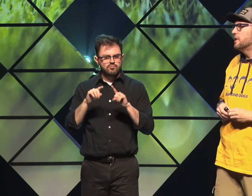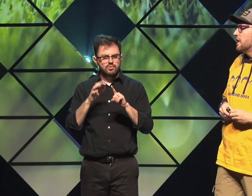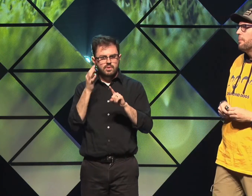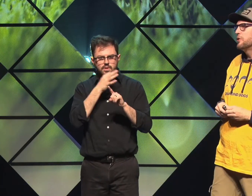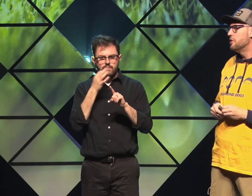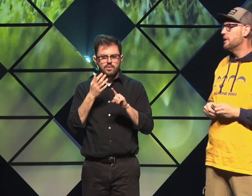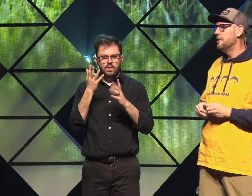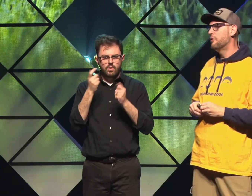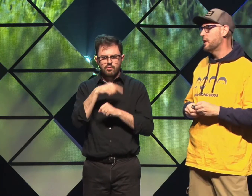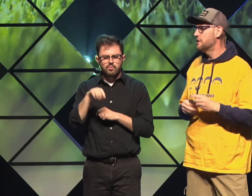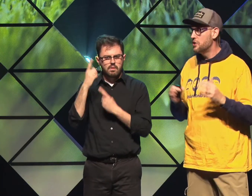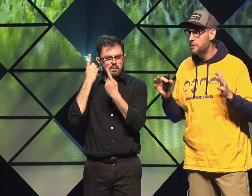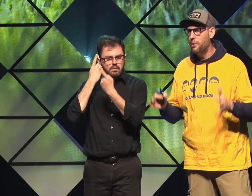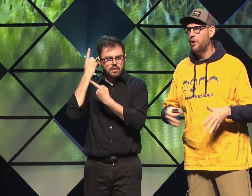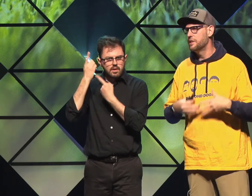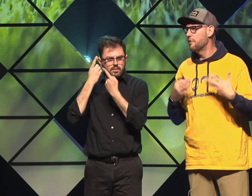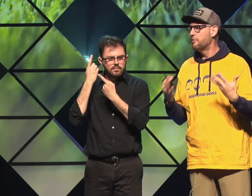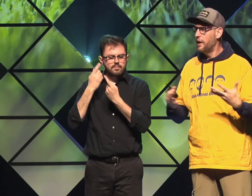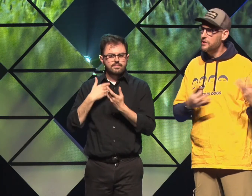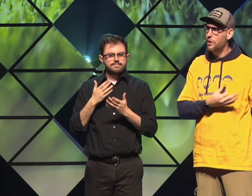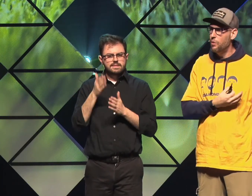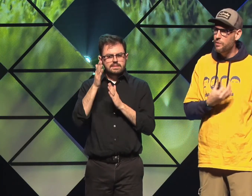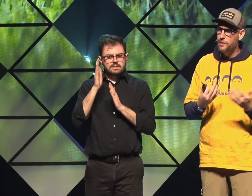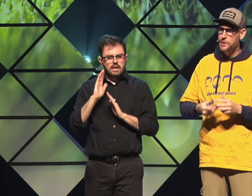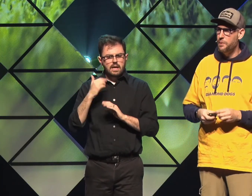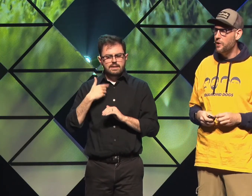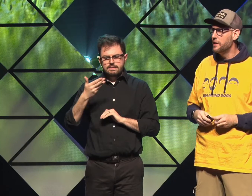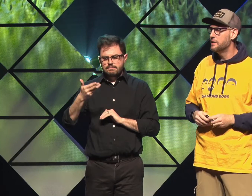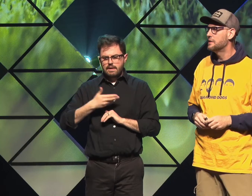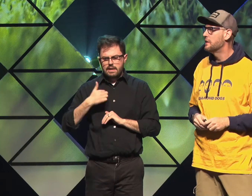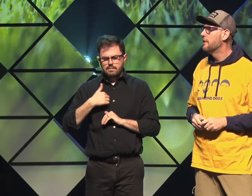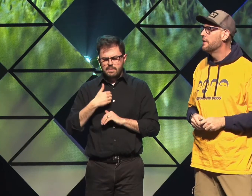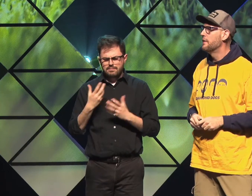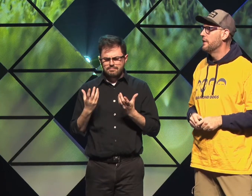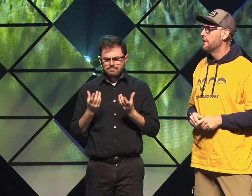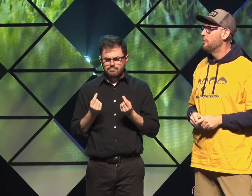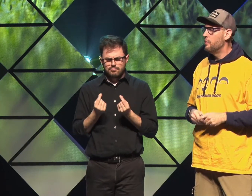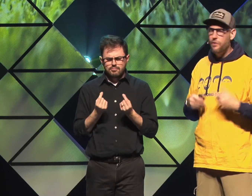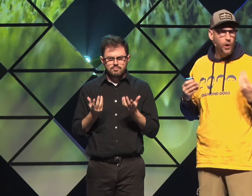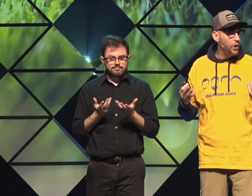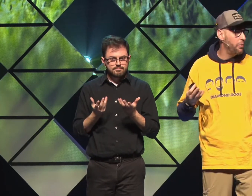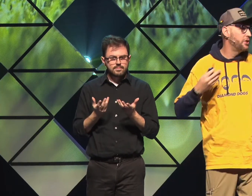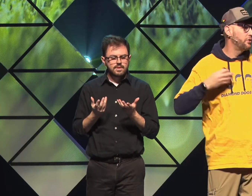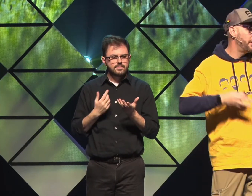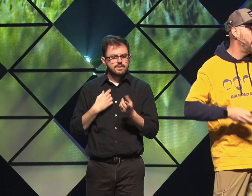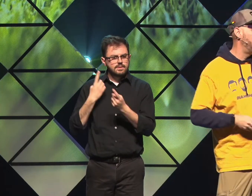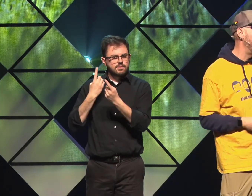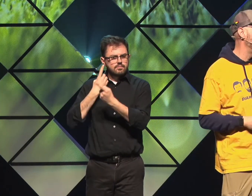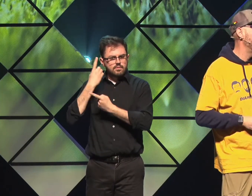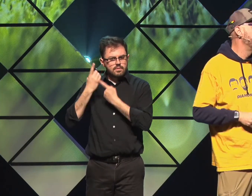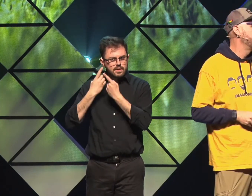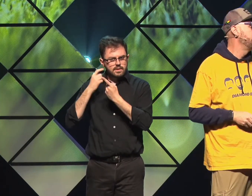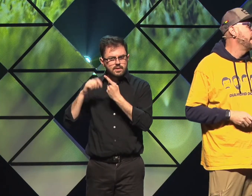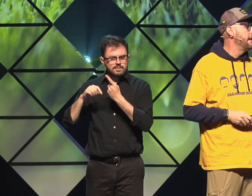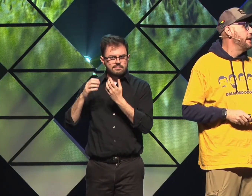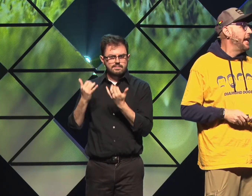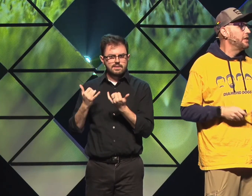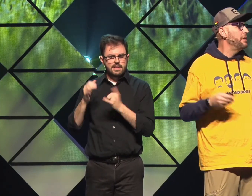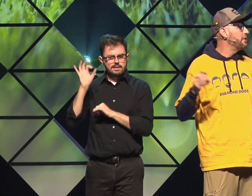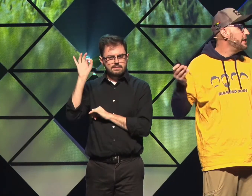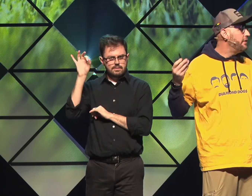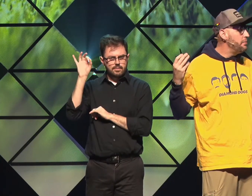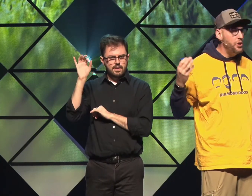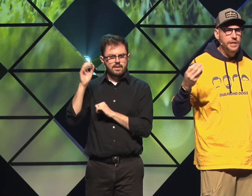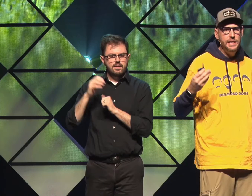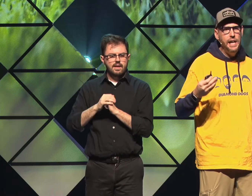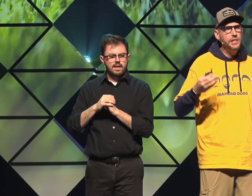minutes are really an opportunity for us to just pause and reflect on what we've experienced, what we've heard, what struck your heart. And as